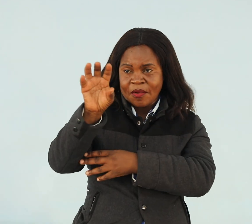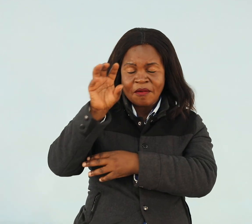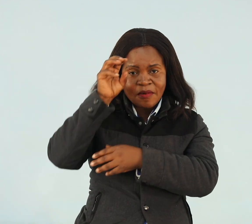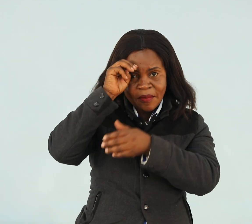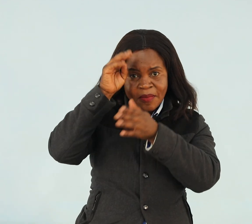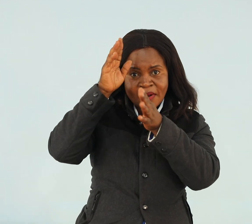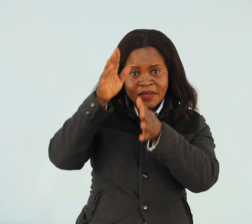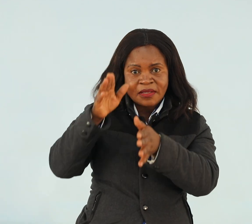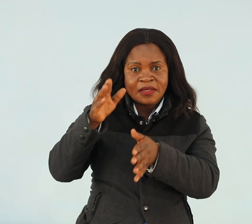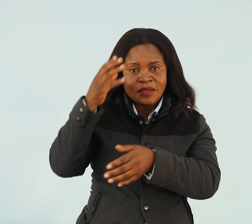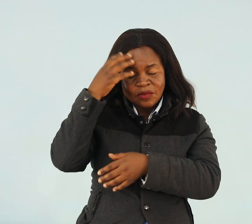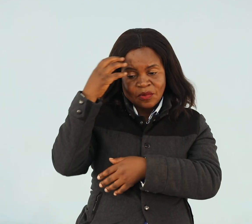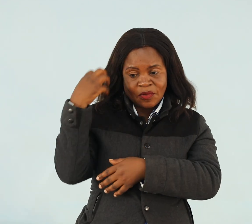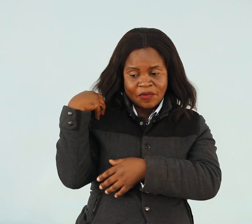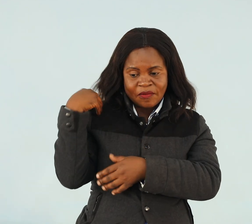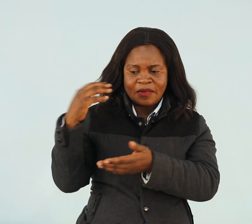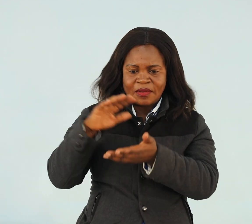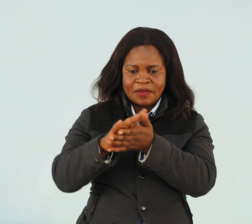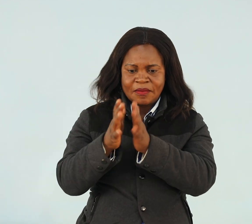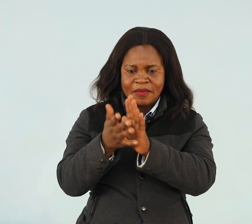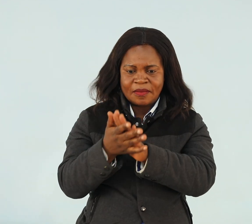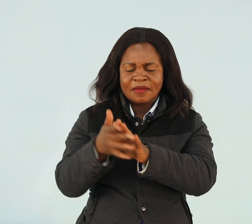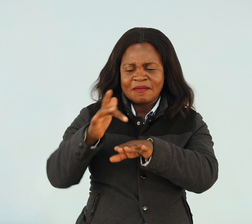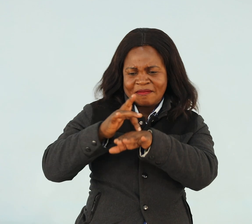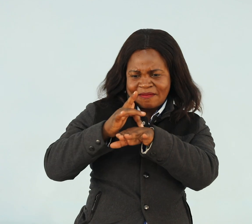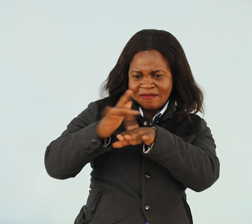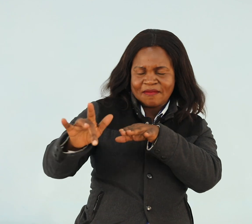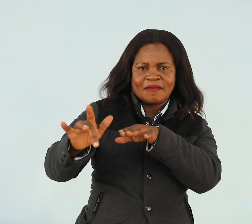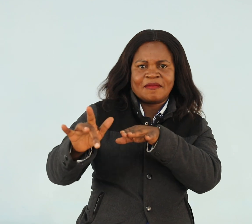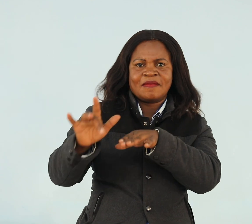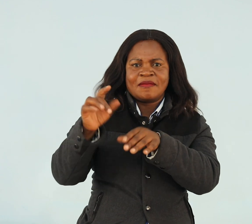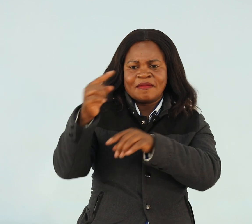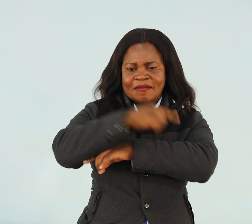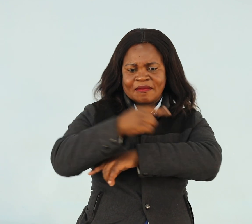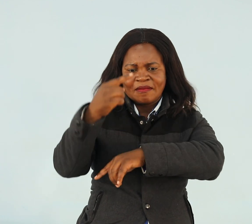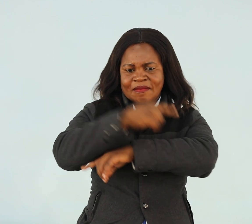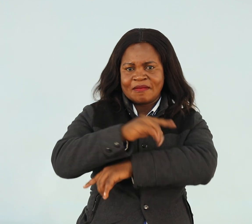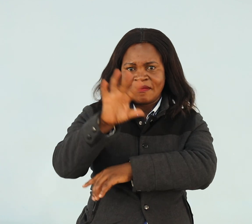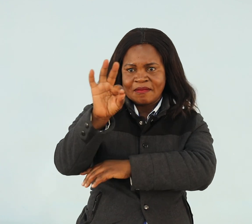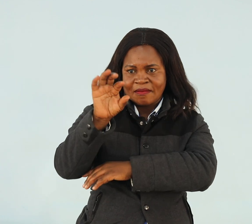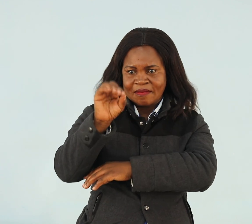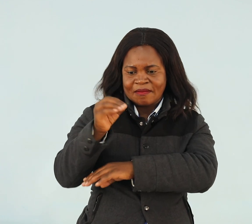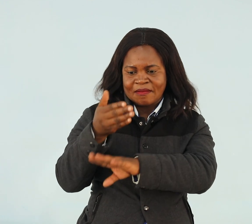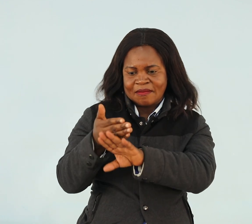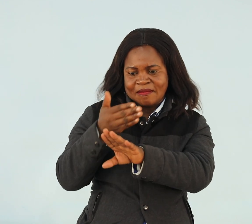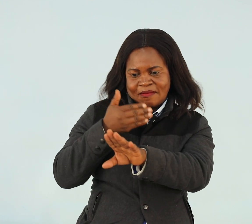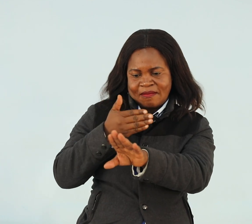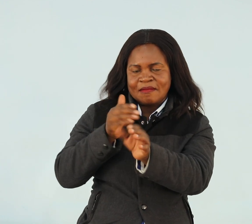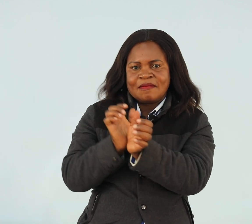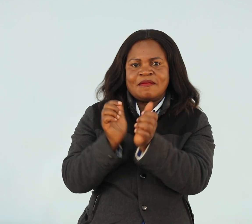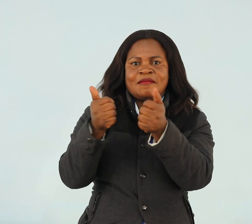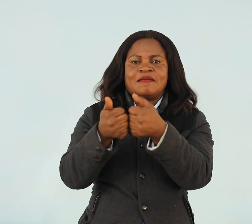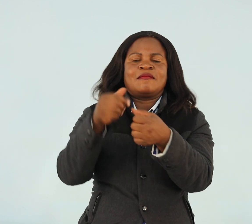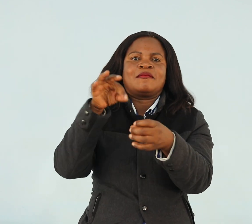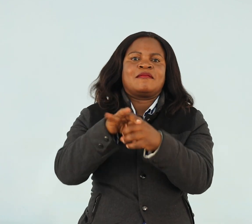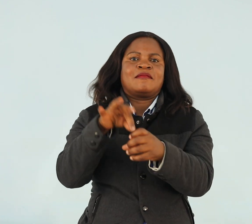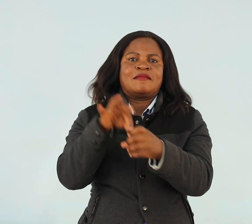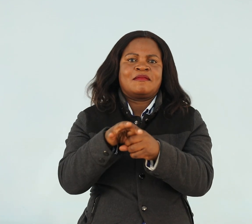become vacant 90 days before a general election. This new ground